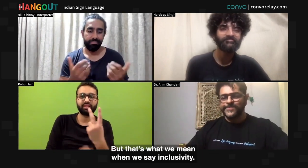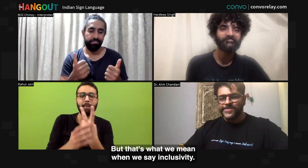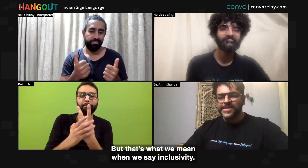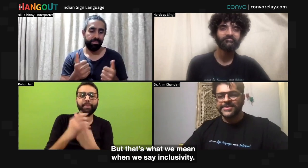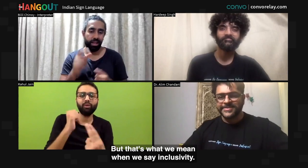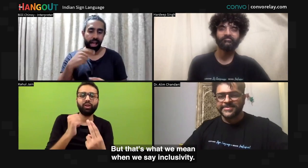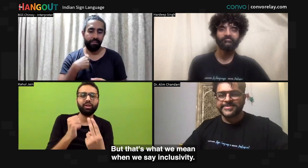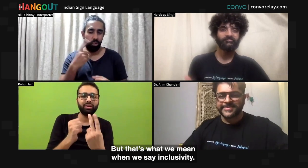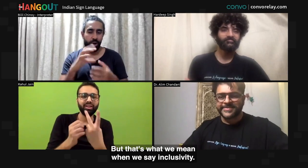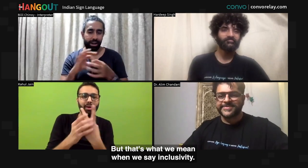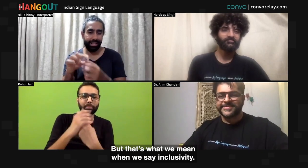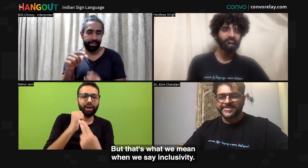what we mean when we say inclusivity.